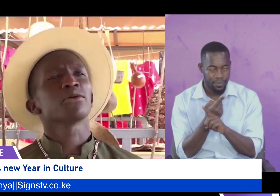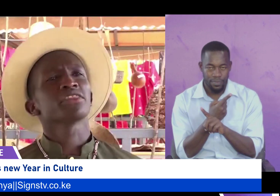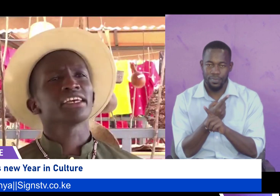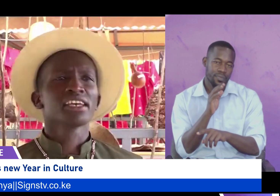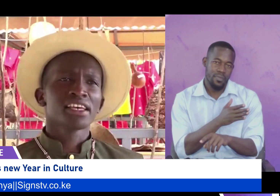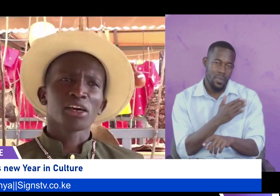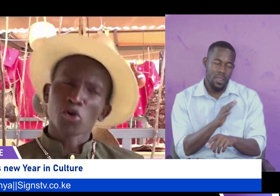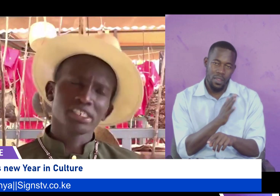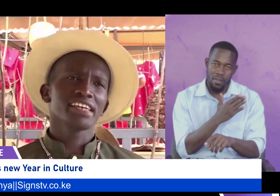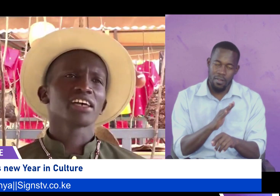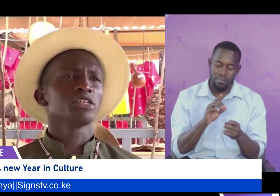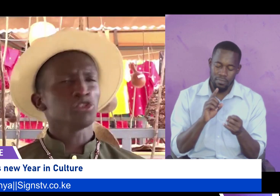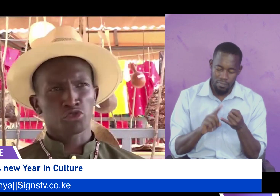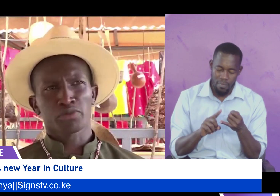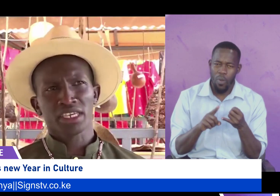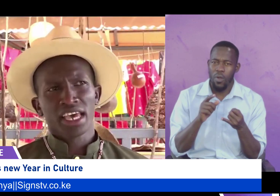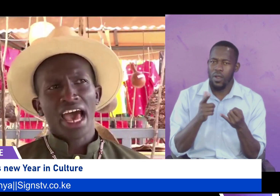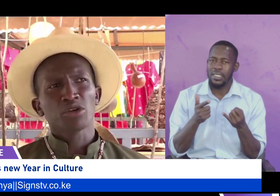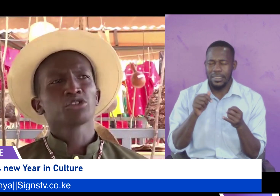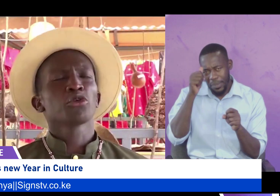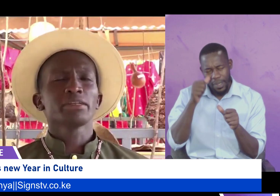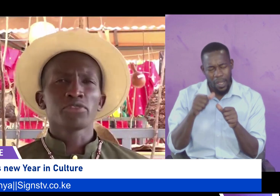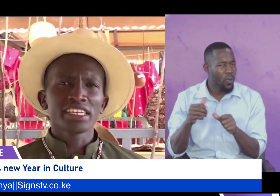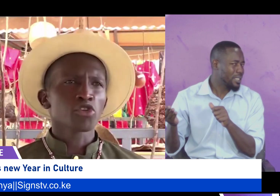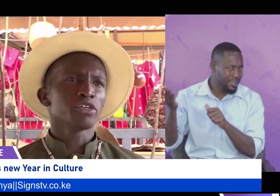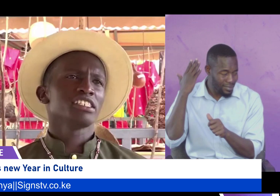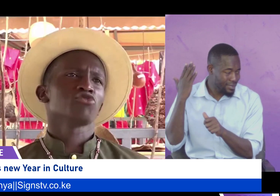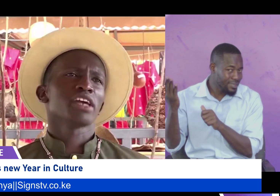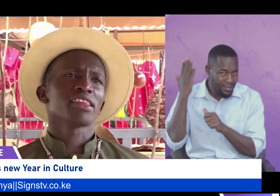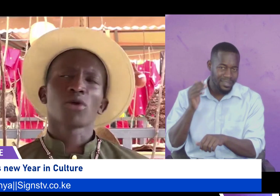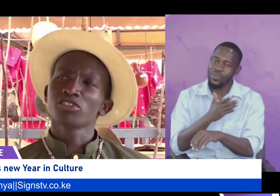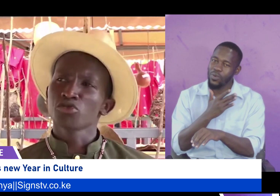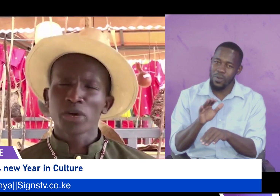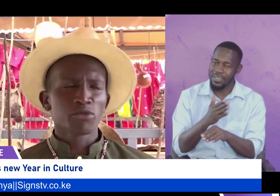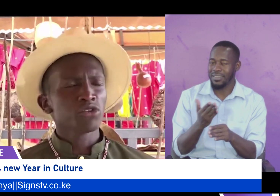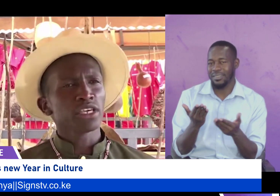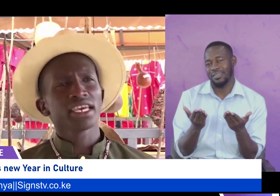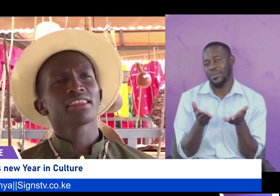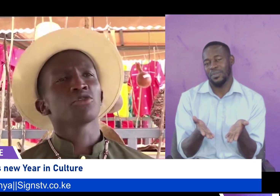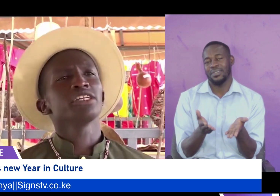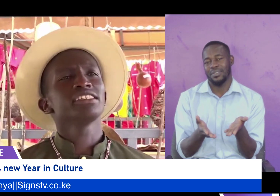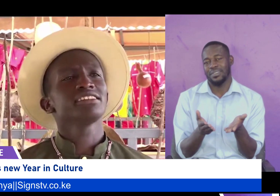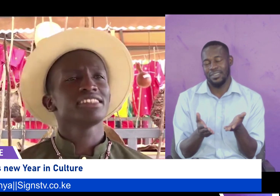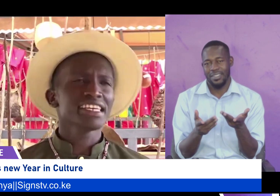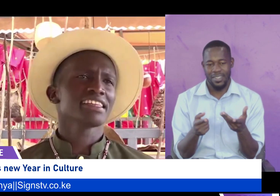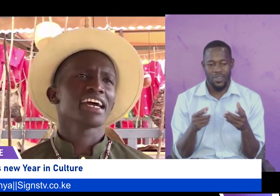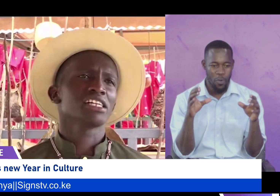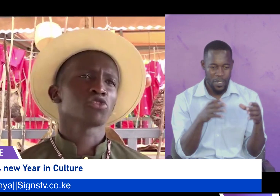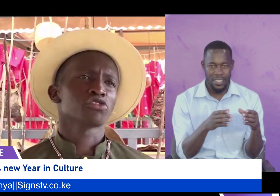about the old days, how it used to be. And also it brings communities together. When you hear the communities singing their cultural